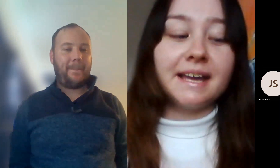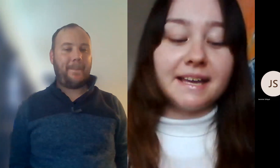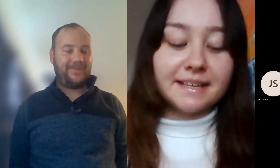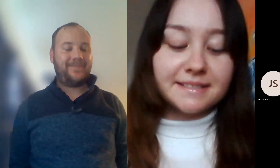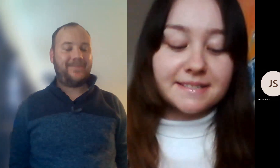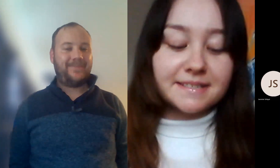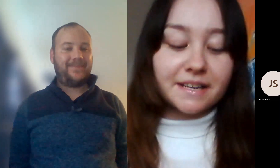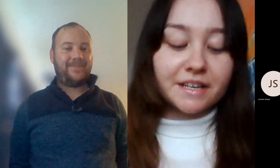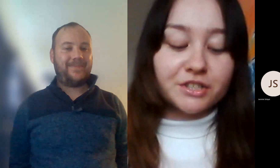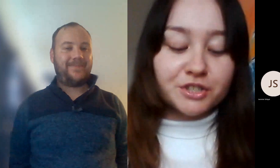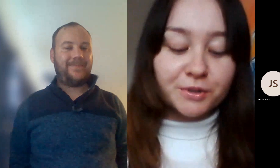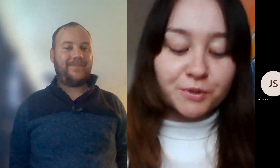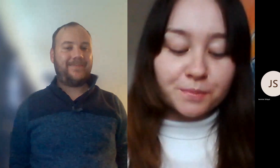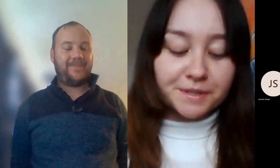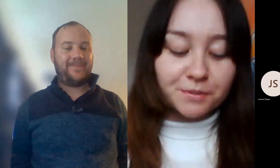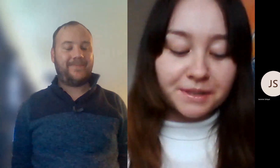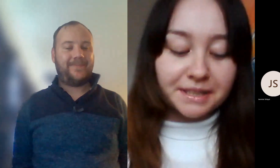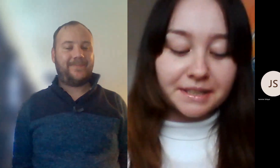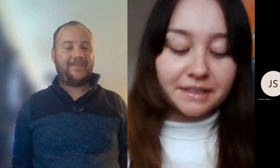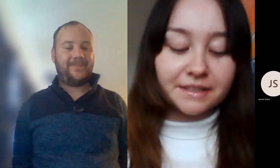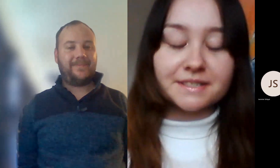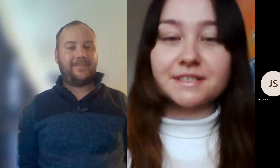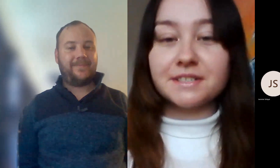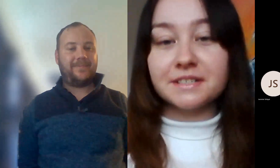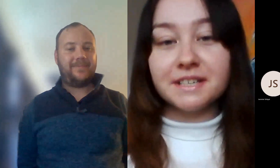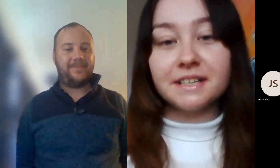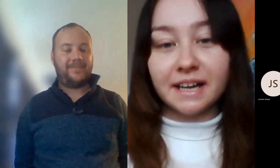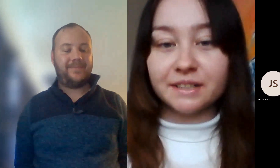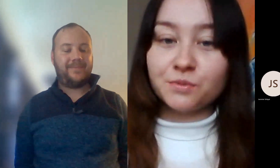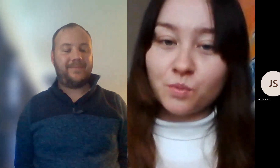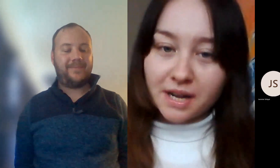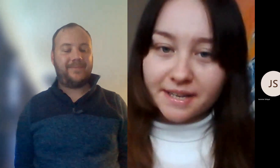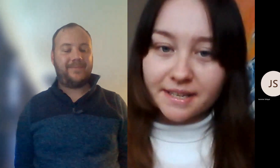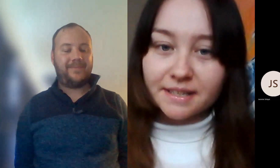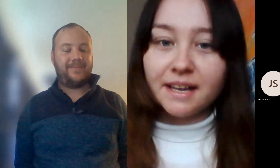apprenticeship. It's a juggle between